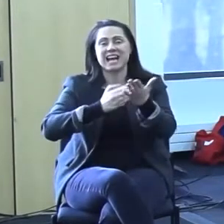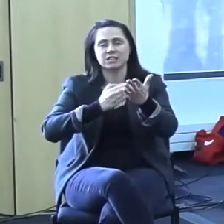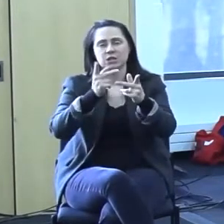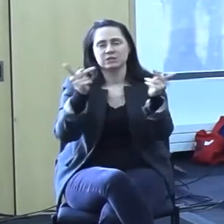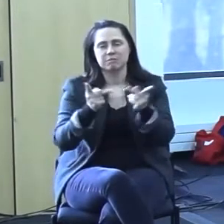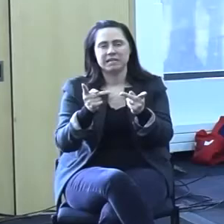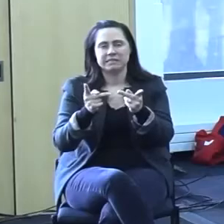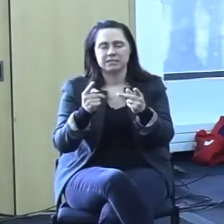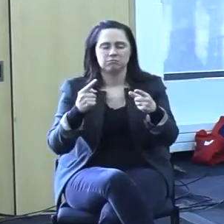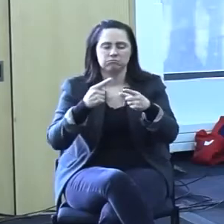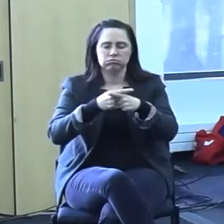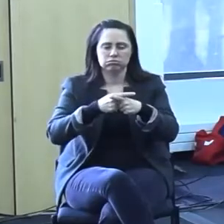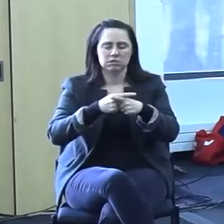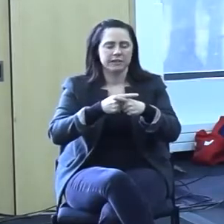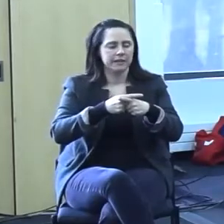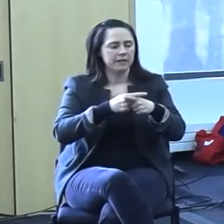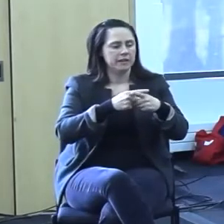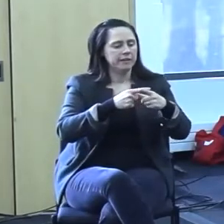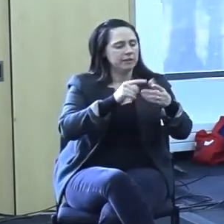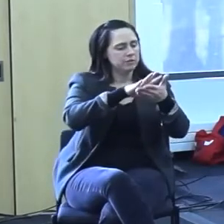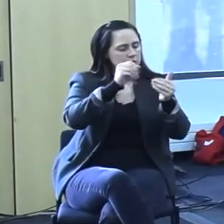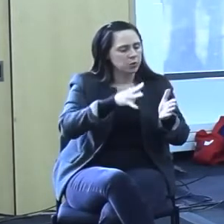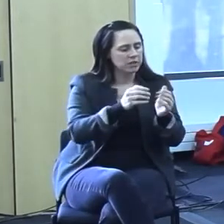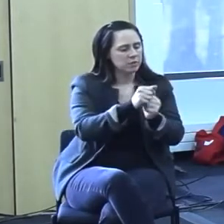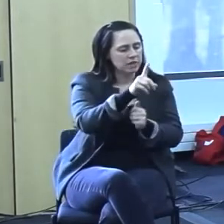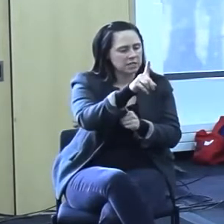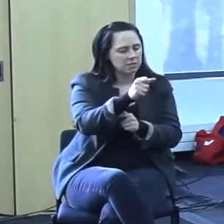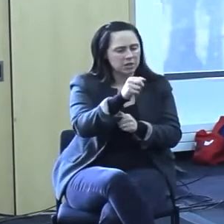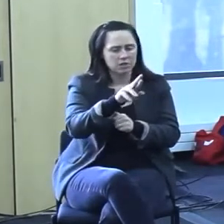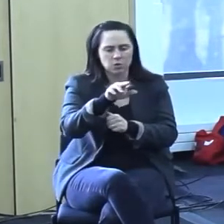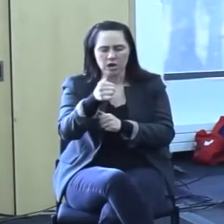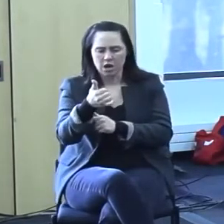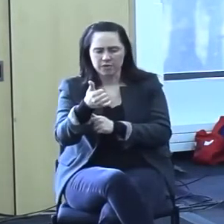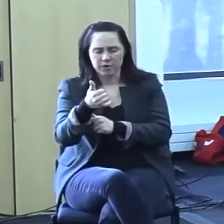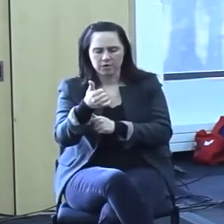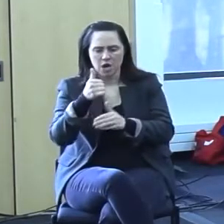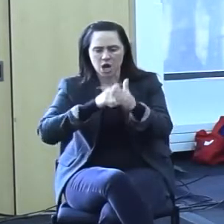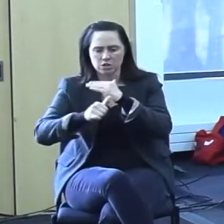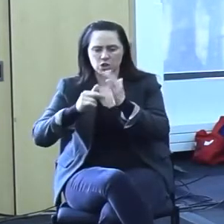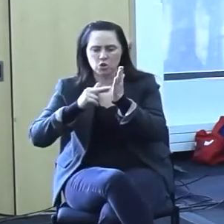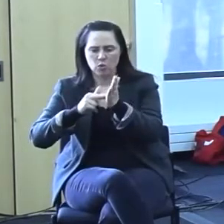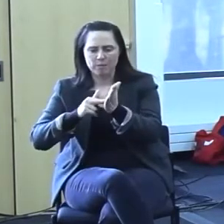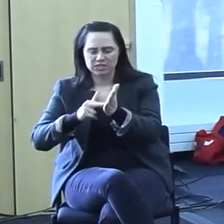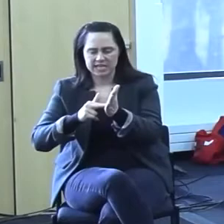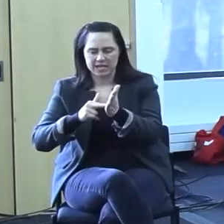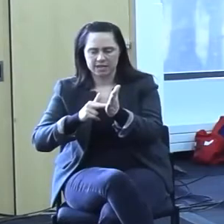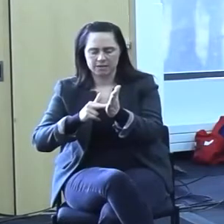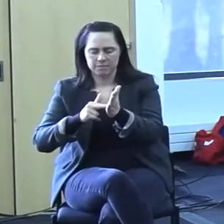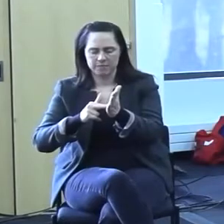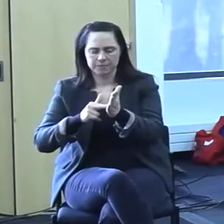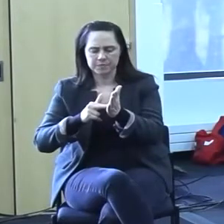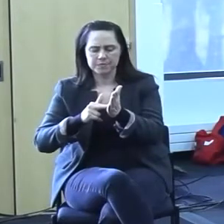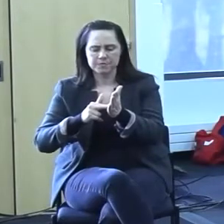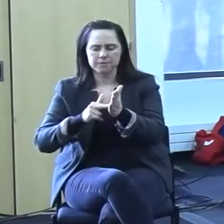where whether it's students with disabilities or other underrepresented